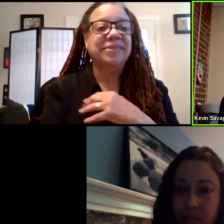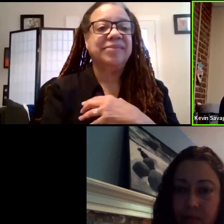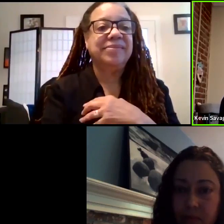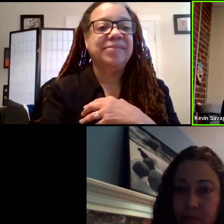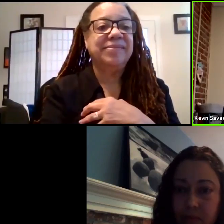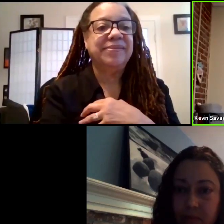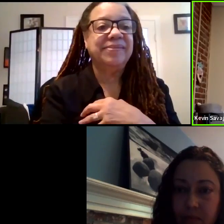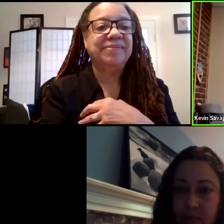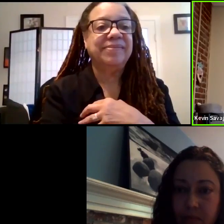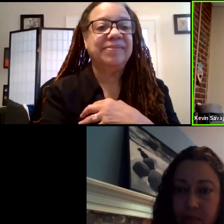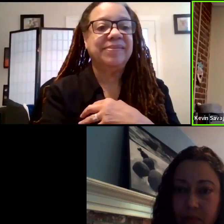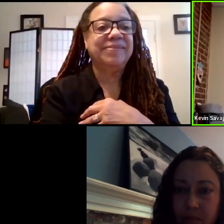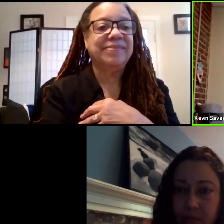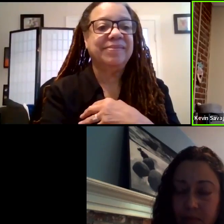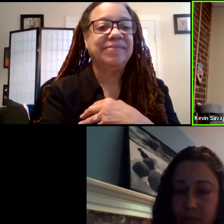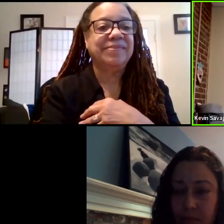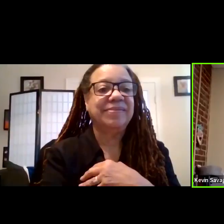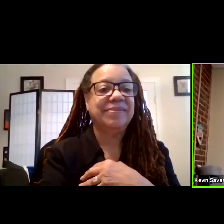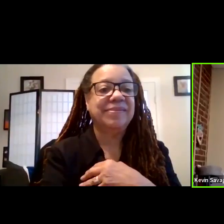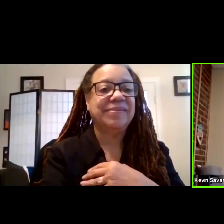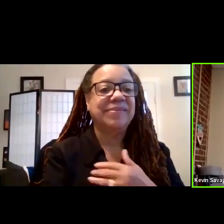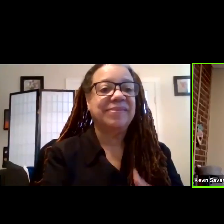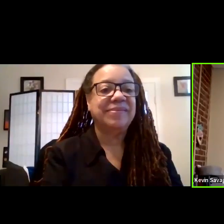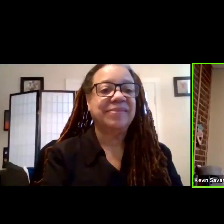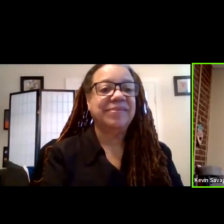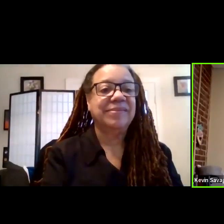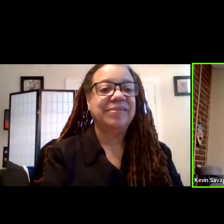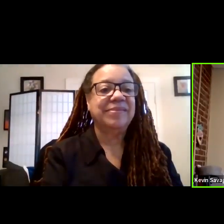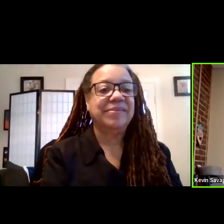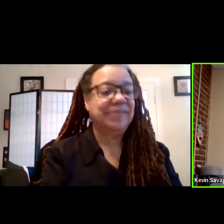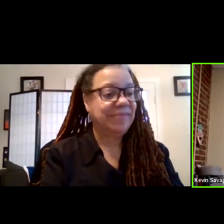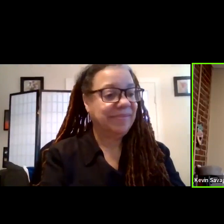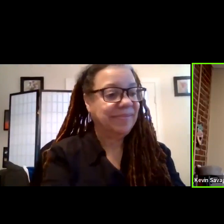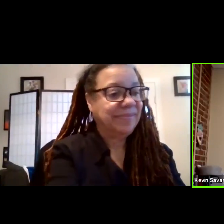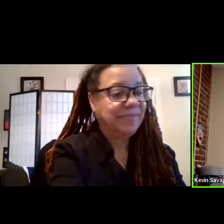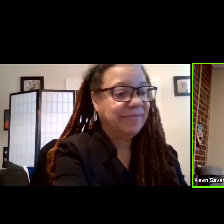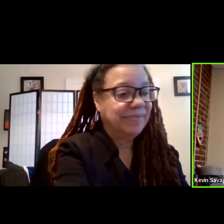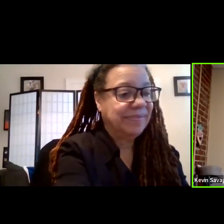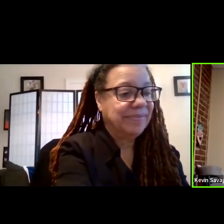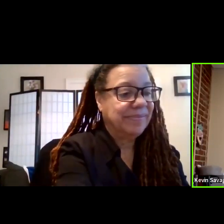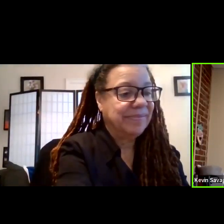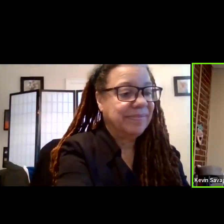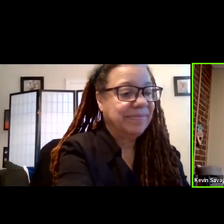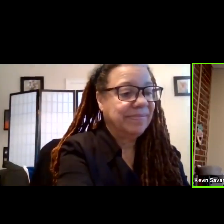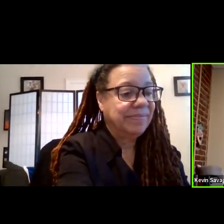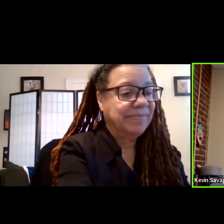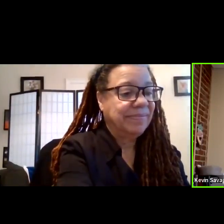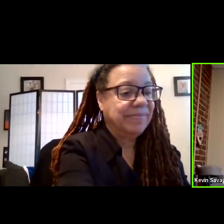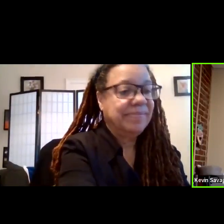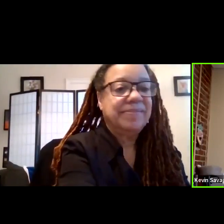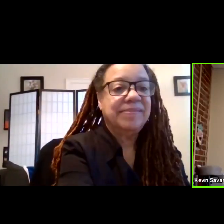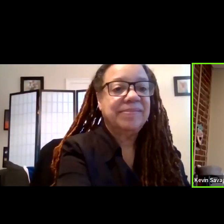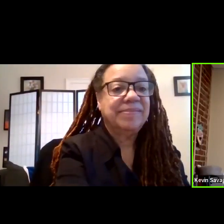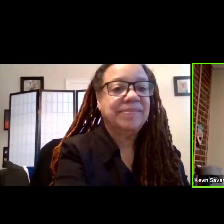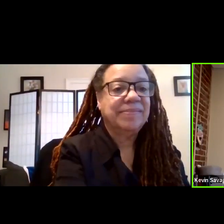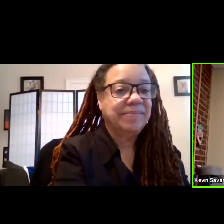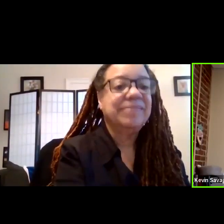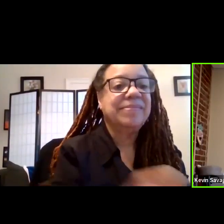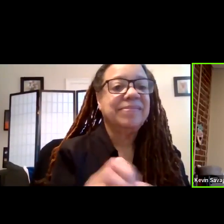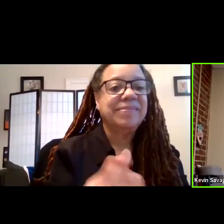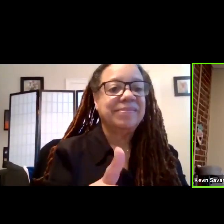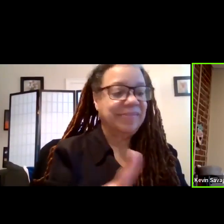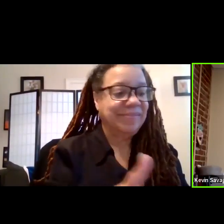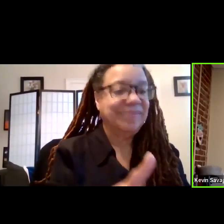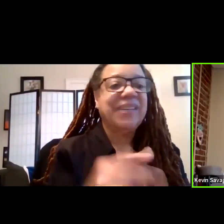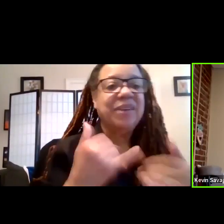So I'll talk about one is we do have someone in the department, Michelle Brophy, who works on housing across the system.